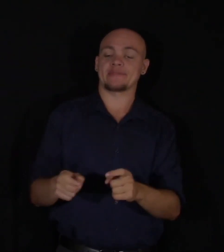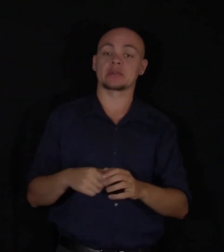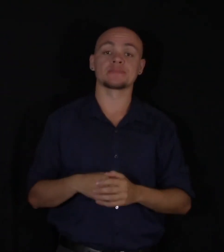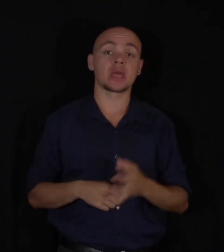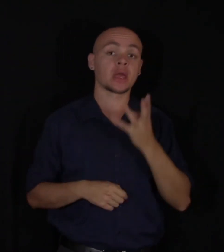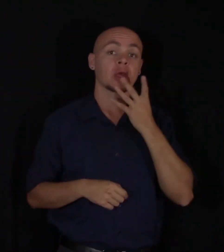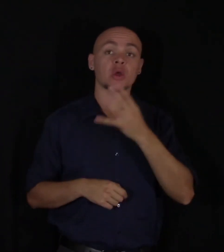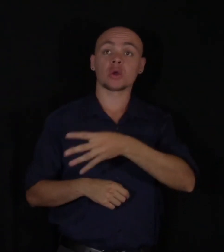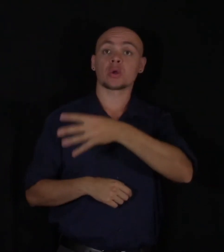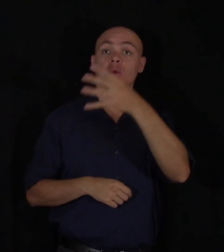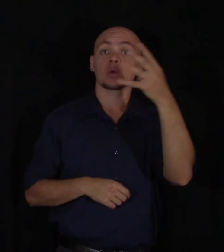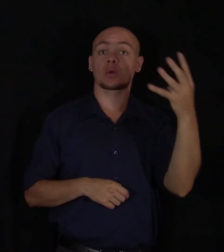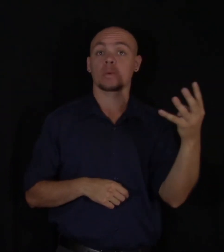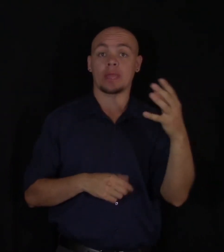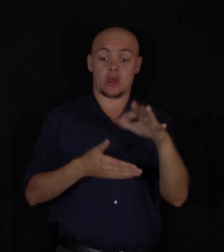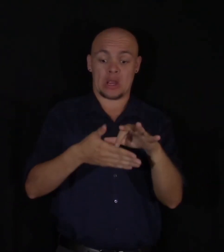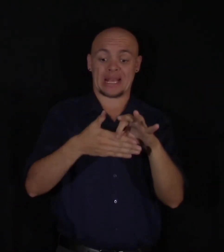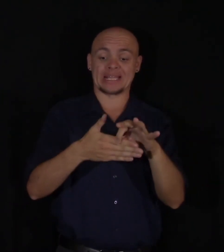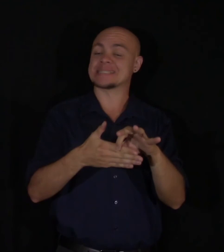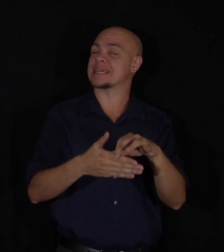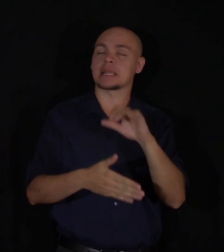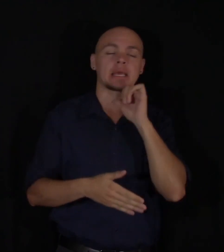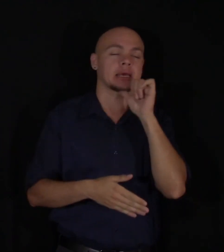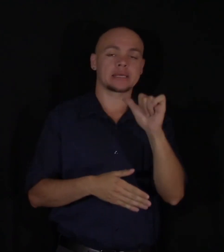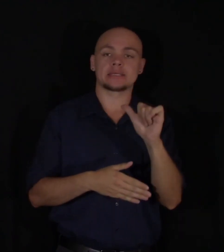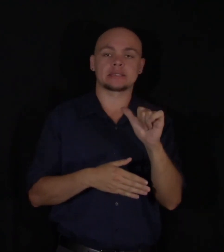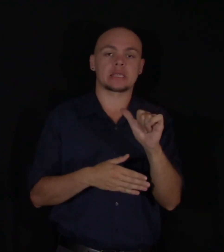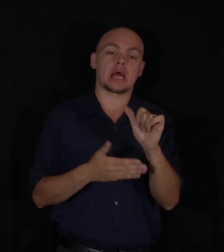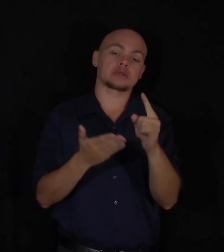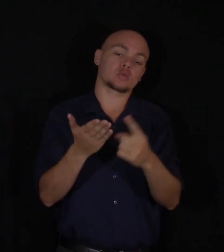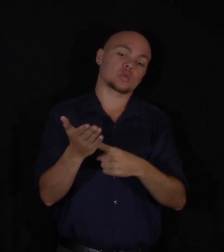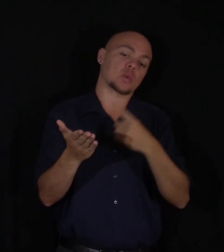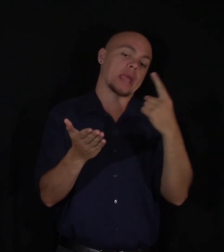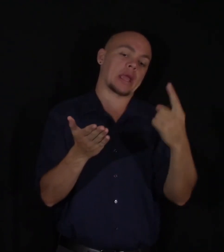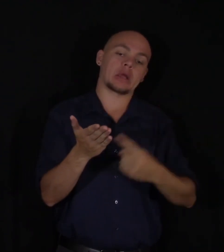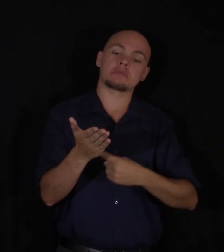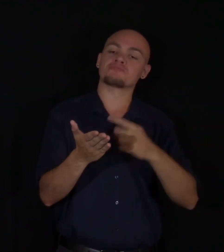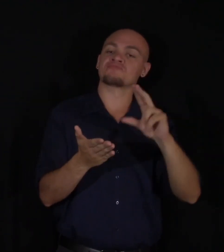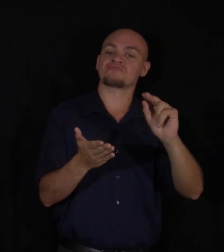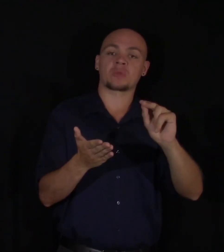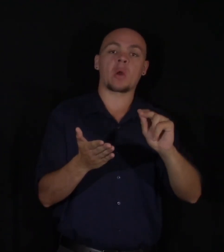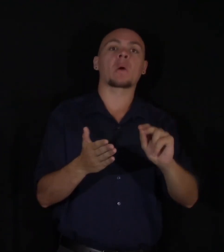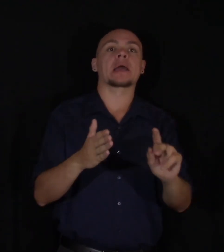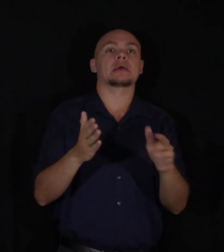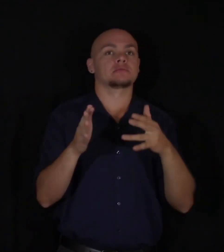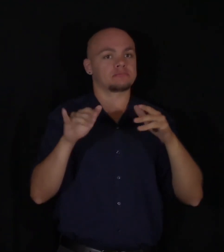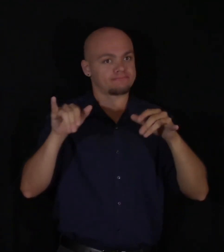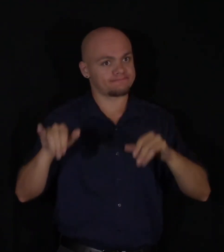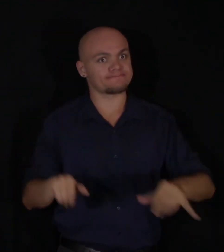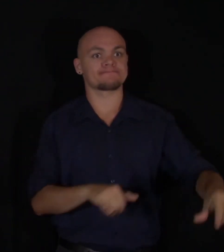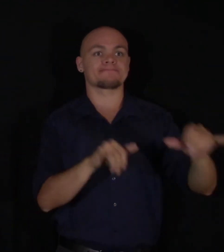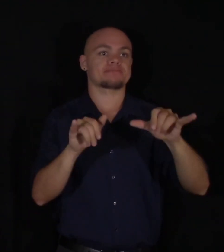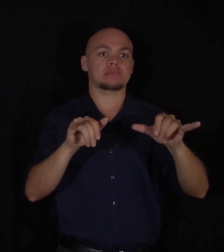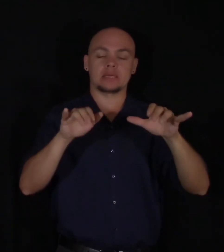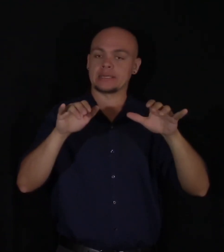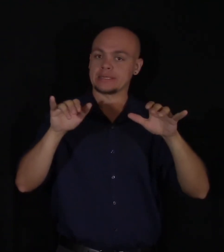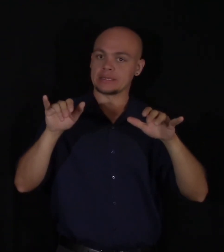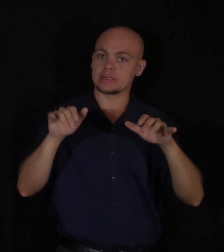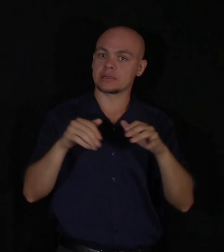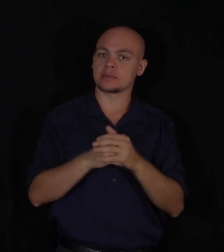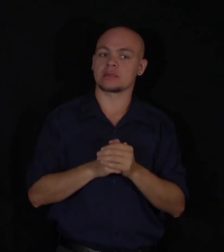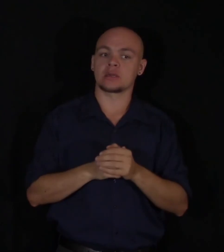content isn't a scarcity, but a garden we tend to. There has never been a shortage of queers